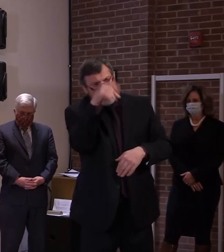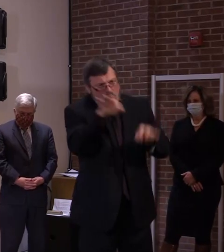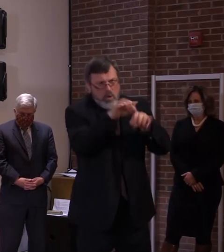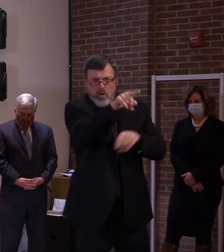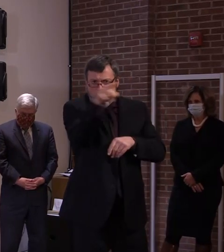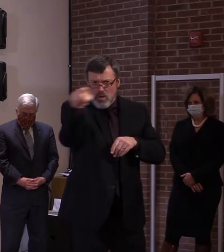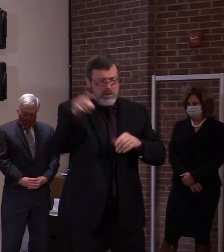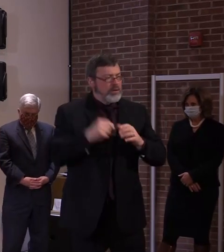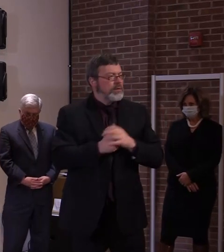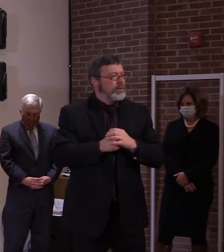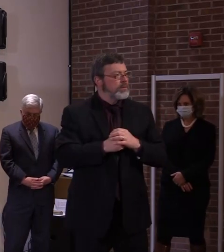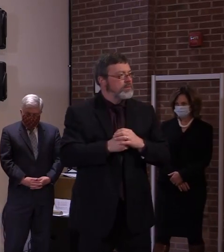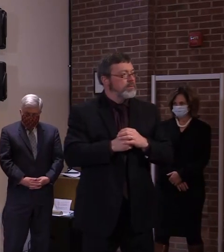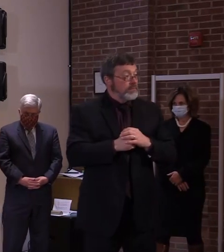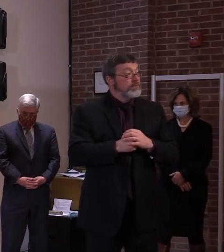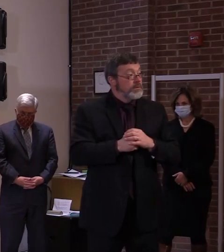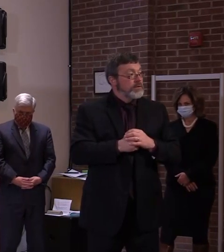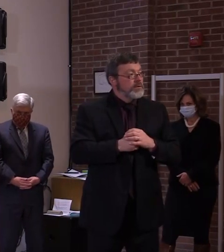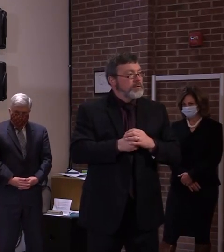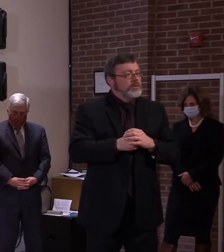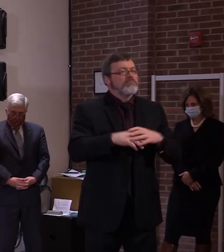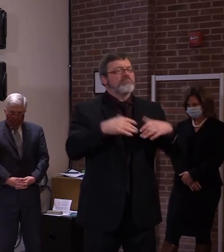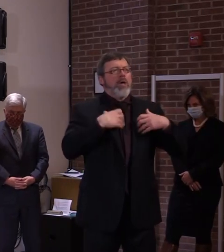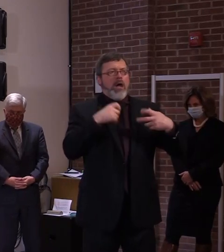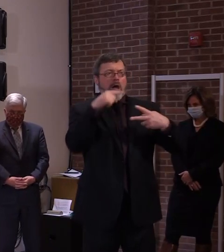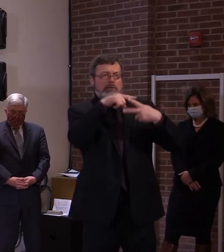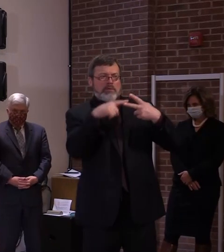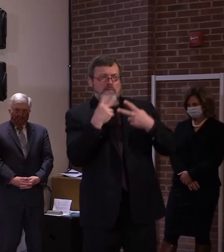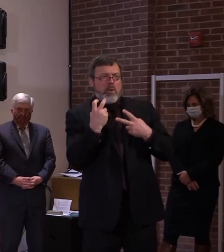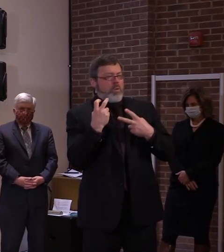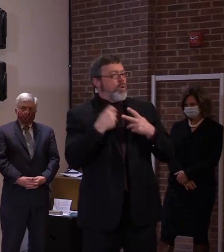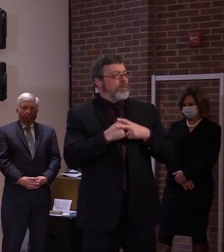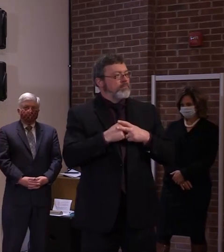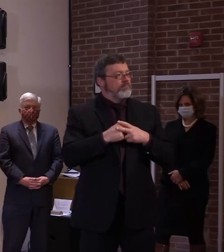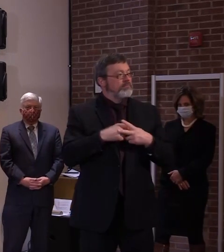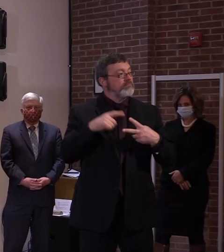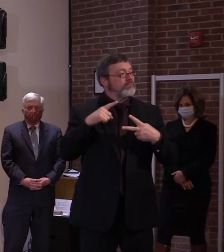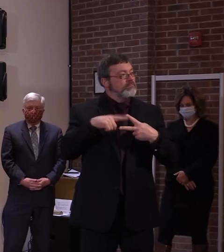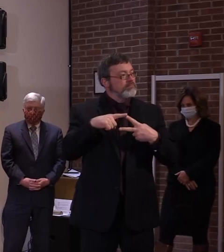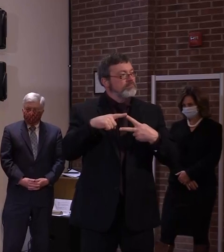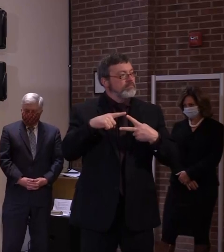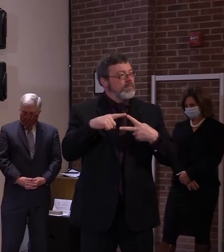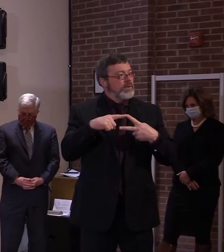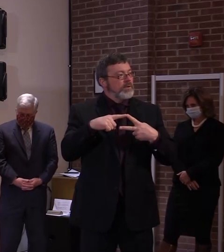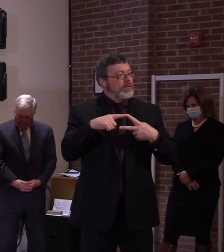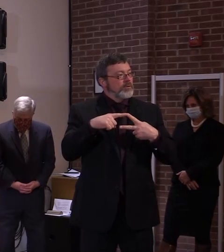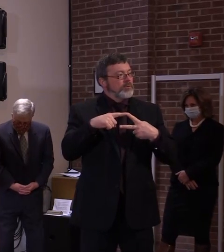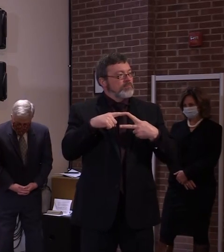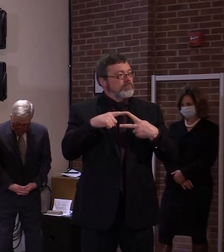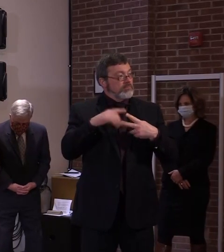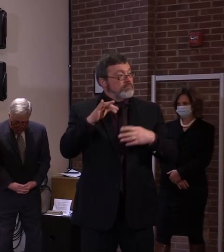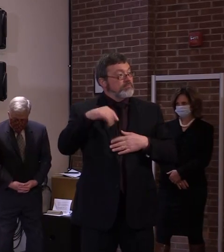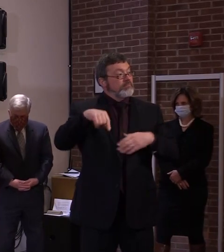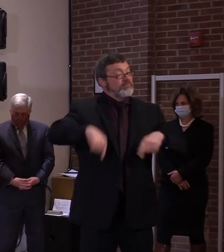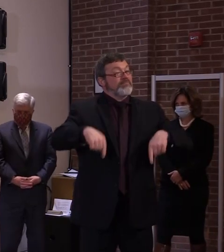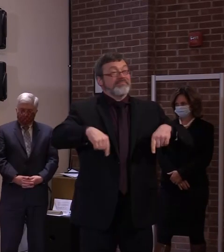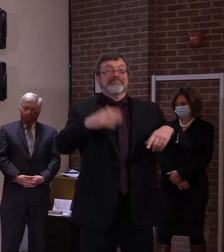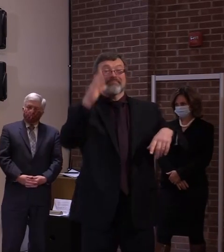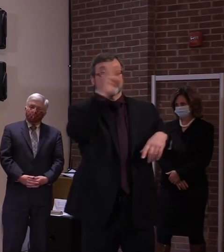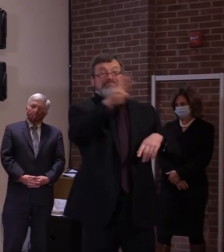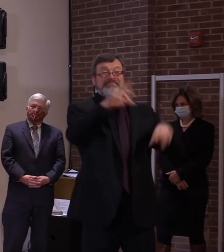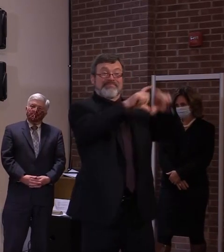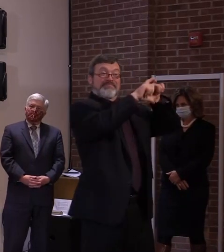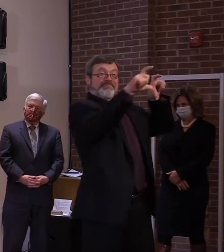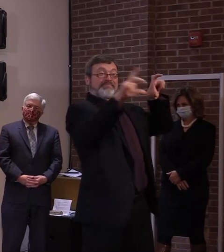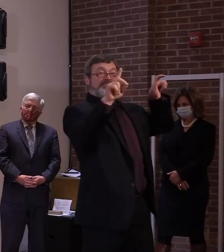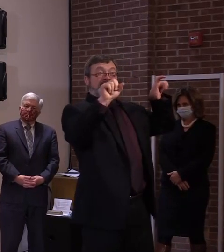versus not fully vaccinated people. We hope it will answer many of the most common data questions we get, so please keep